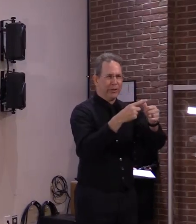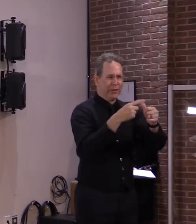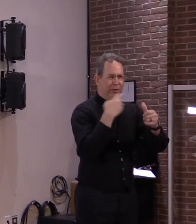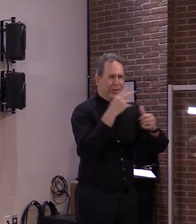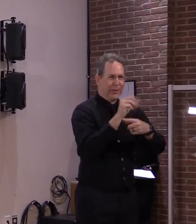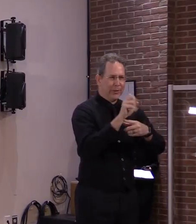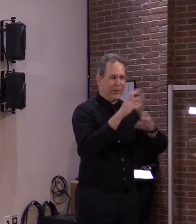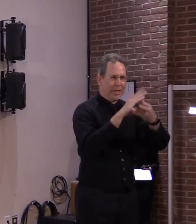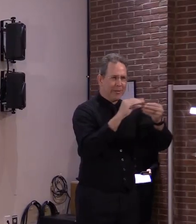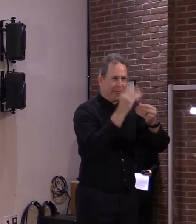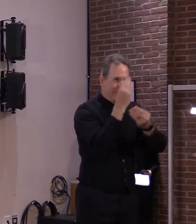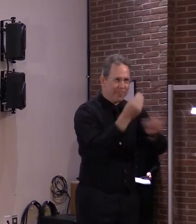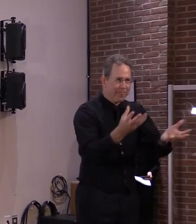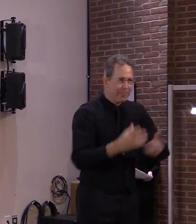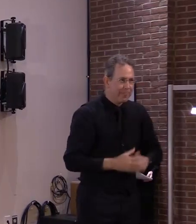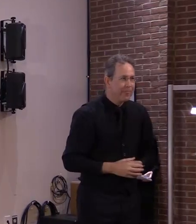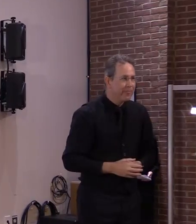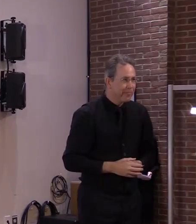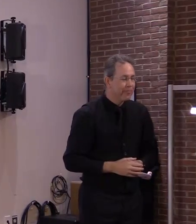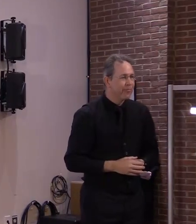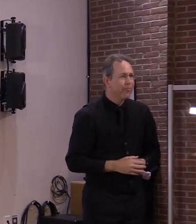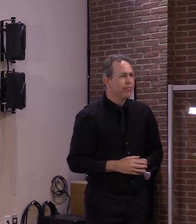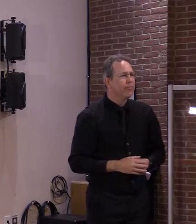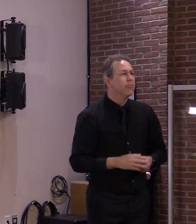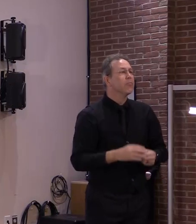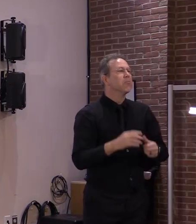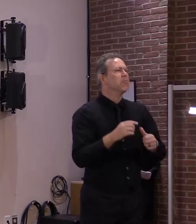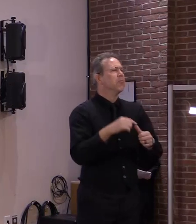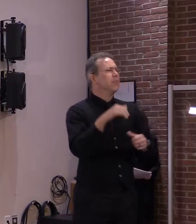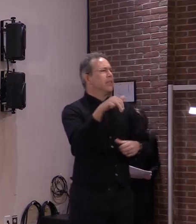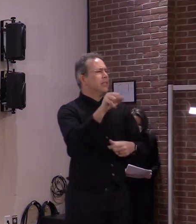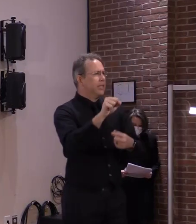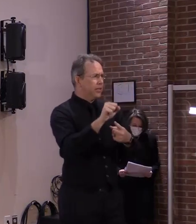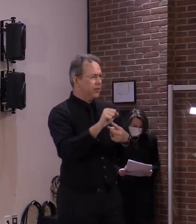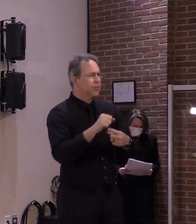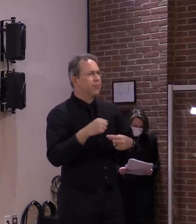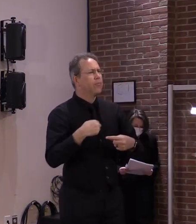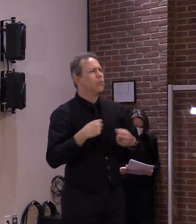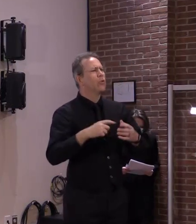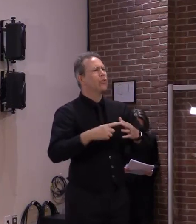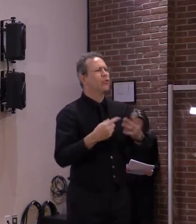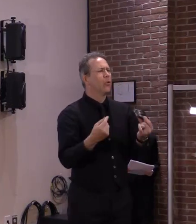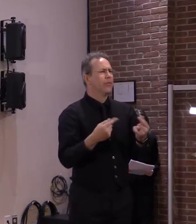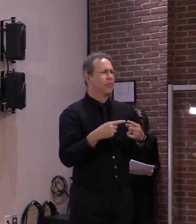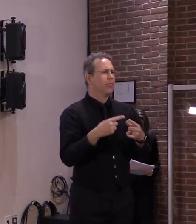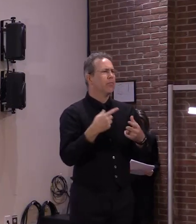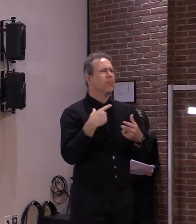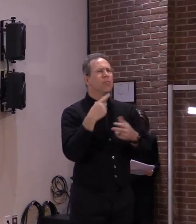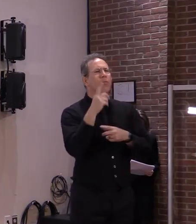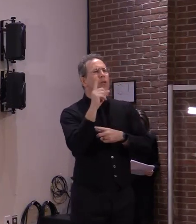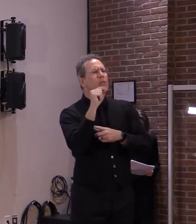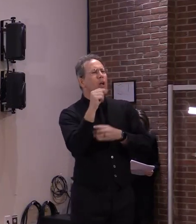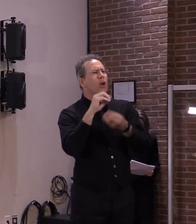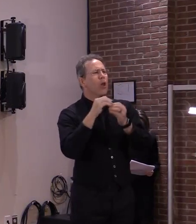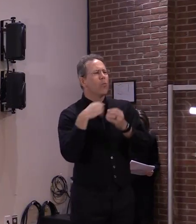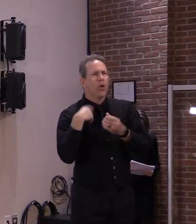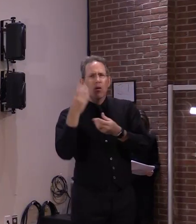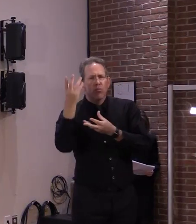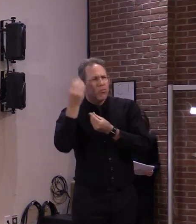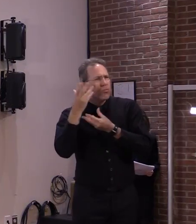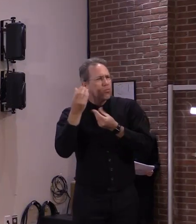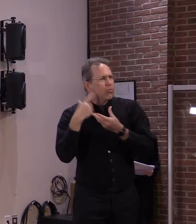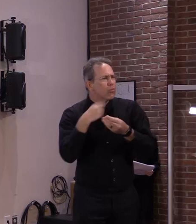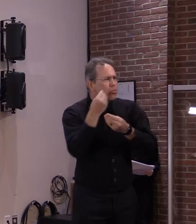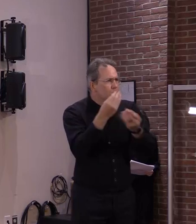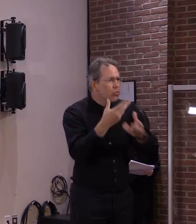As you've noted, we are starting to see our data trending in a much more positive direction now, with low daily